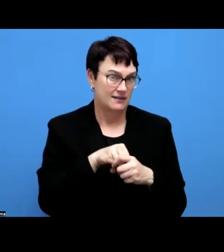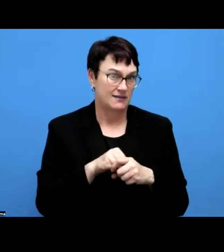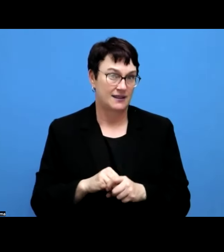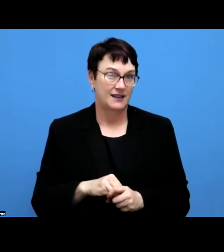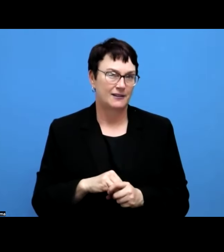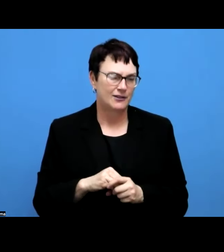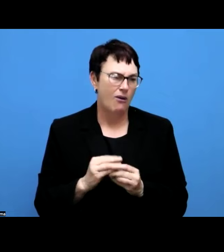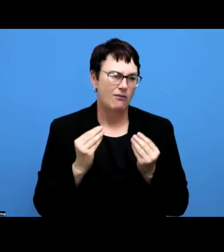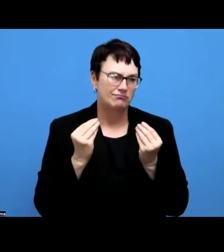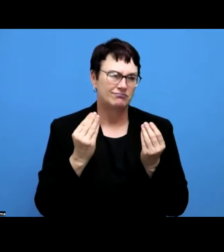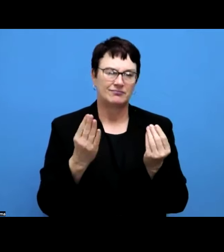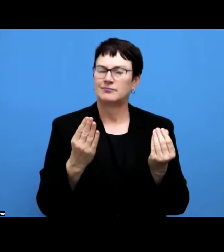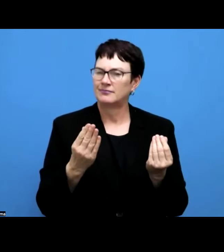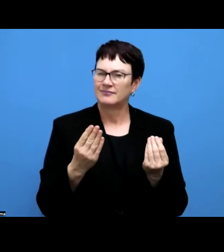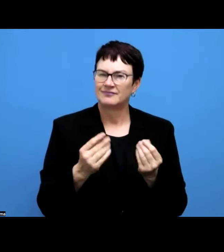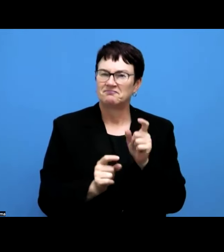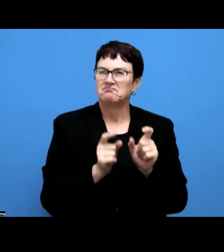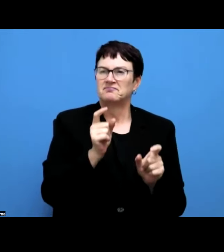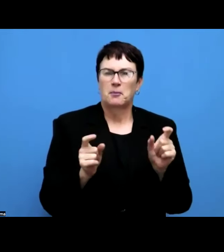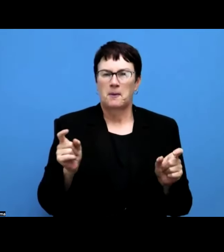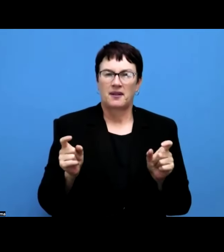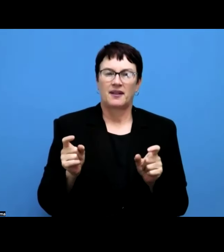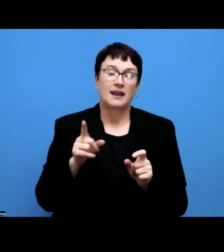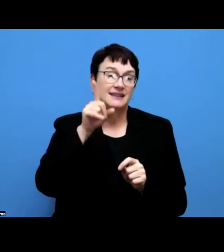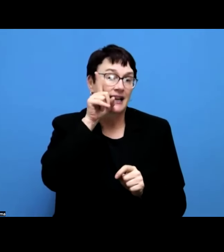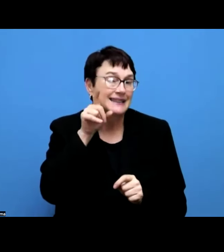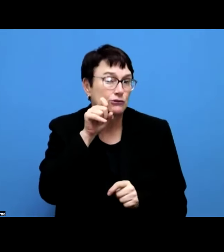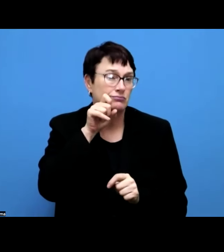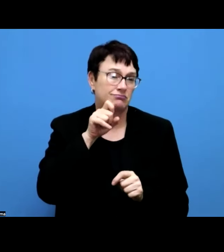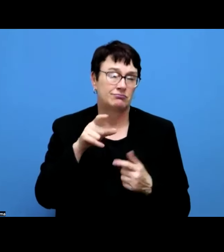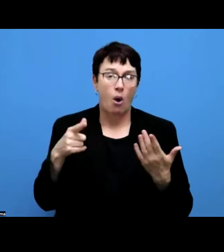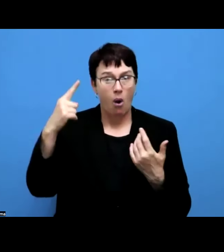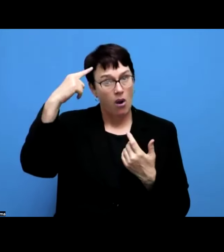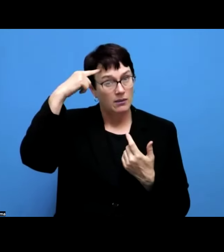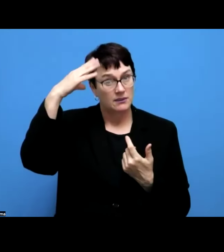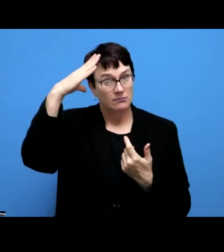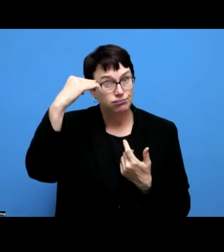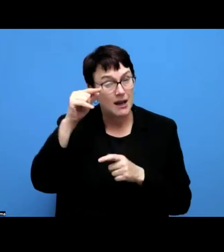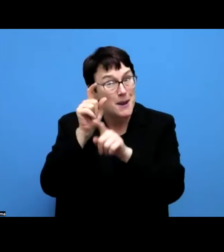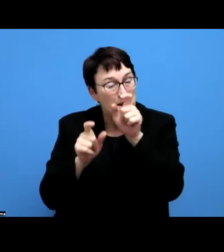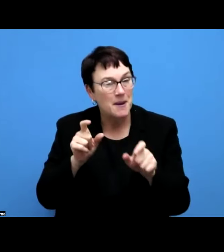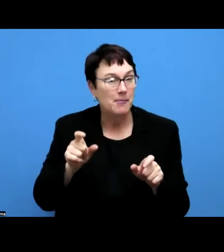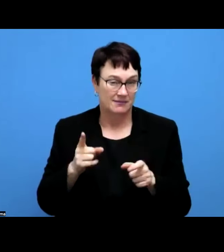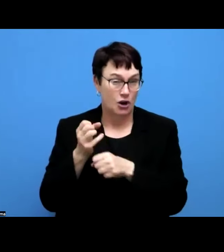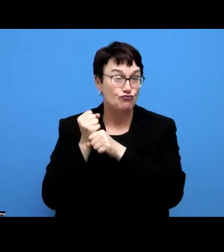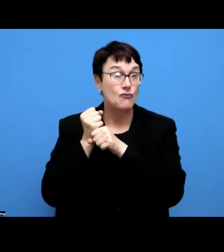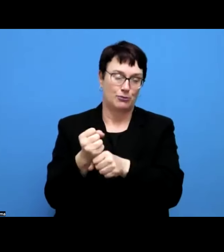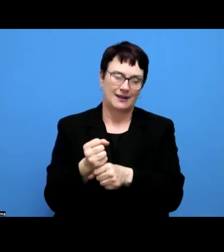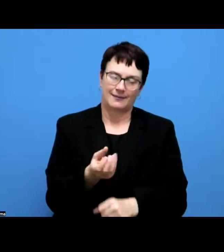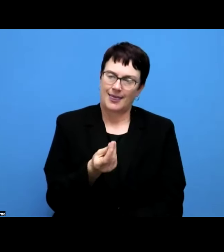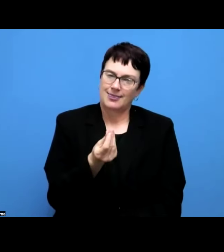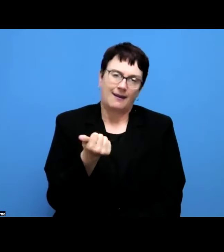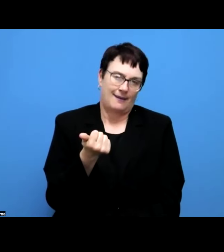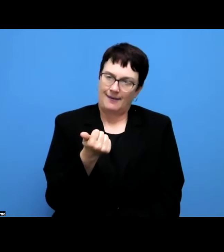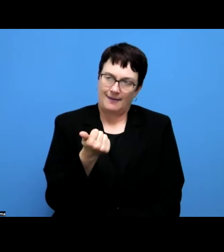as organizations representing people with Down syndrome and intellectual disabilities. So thank you very